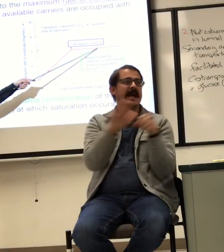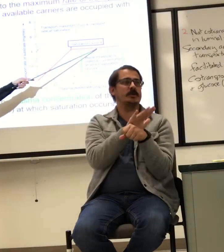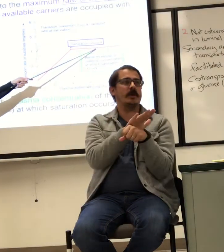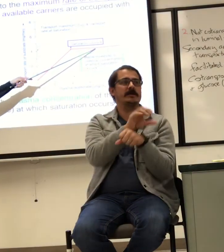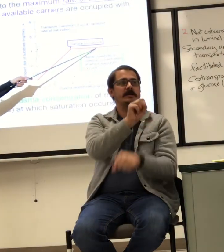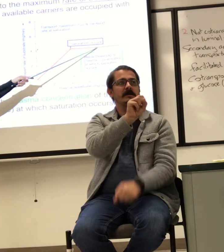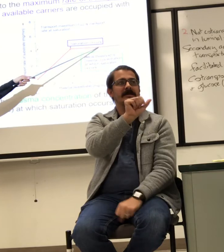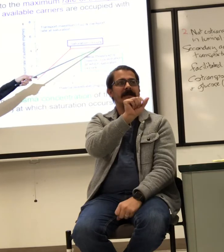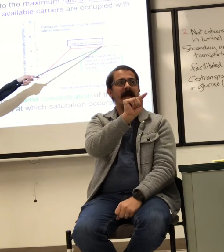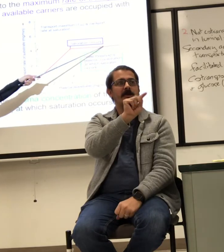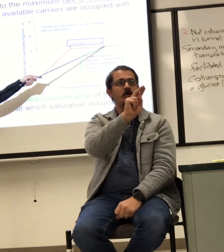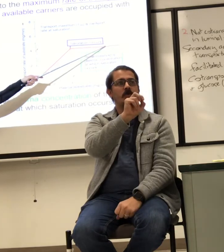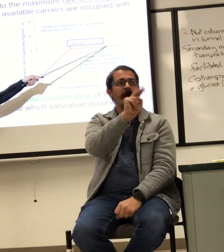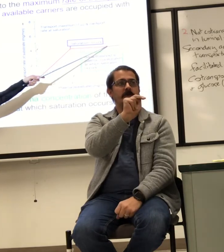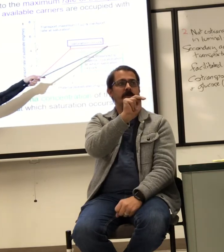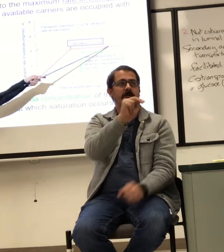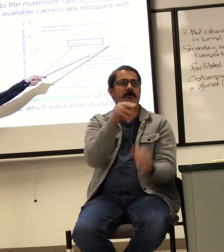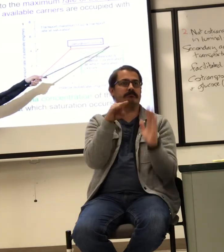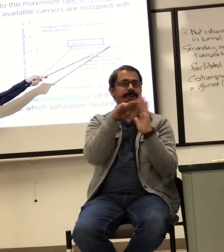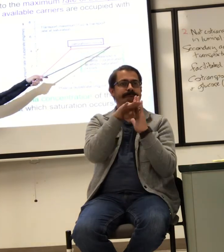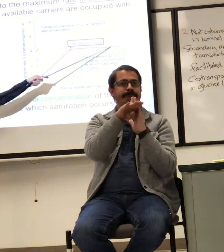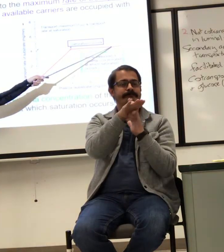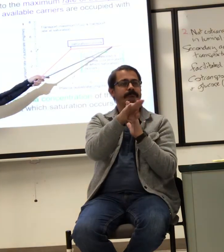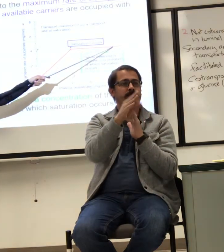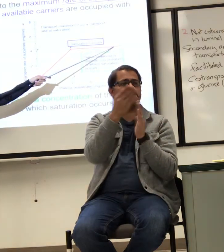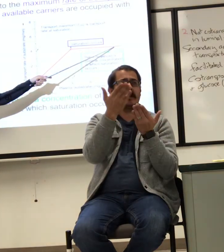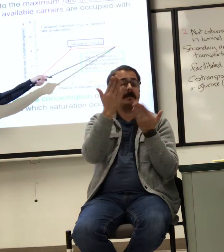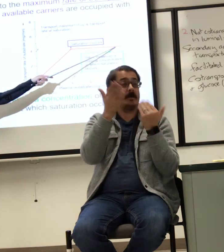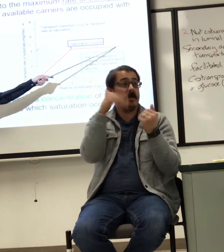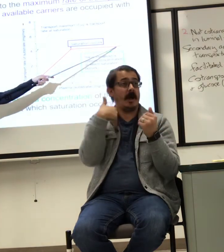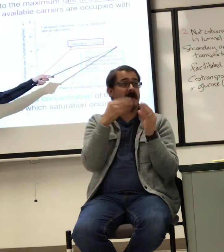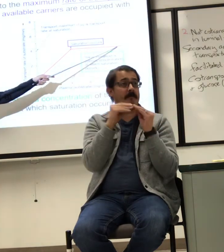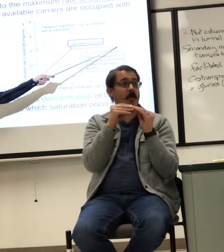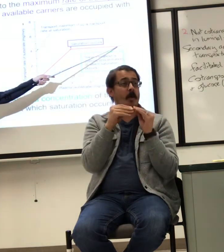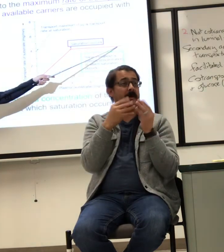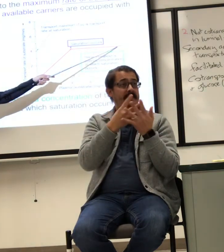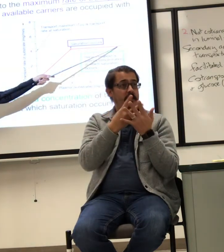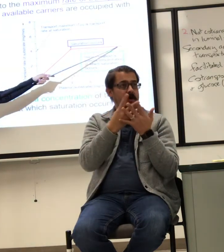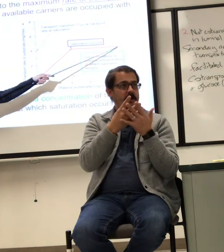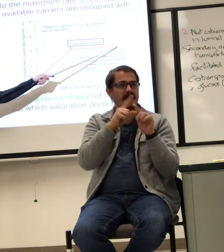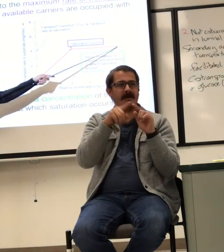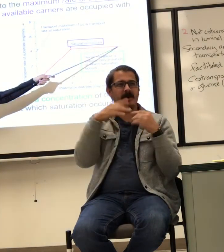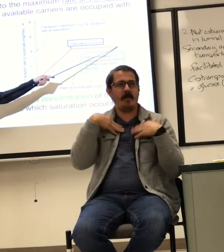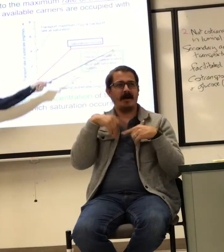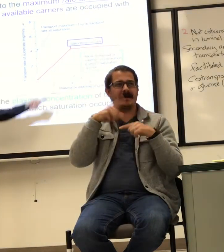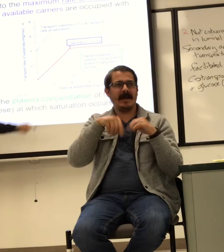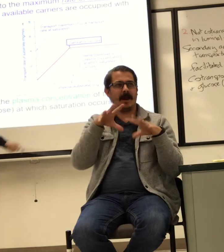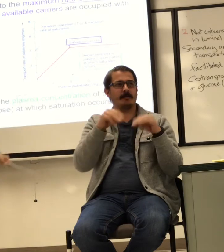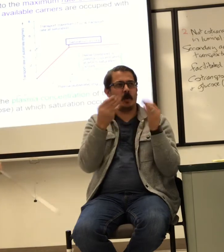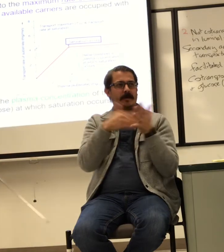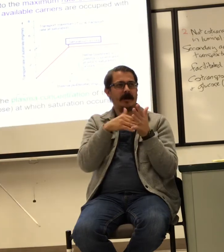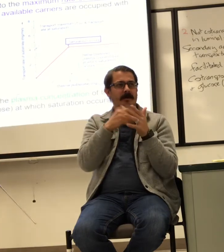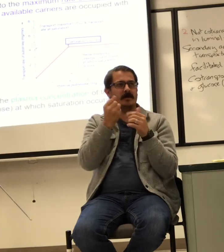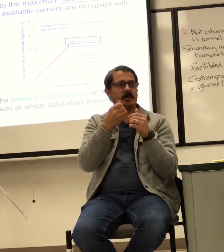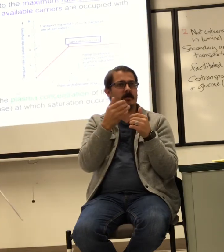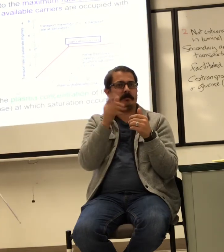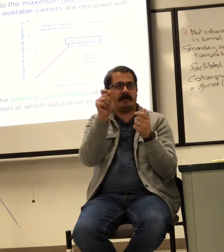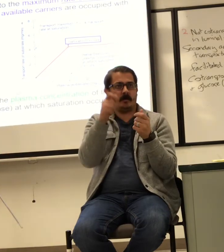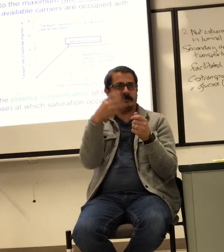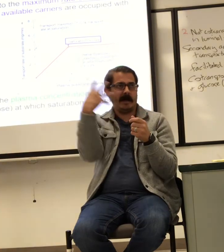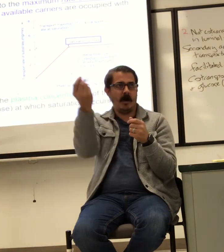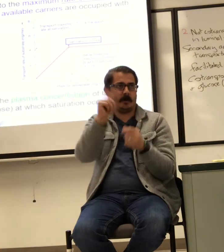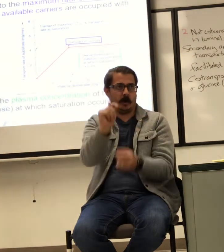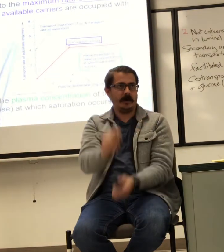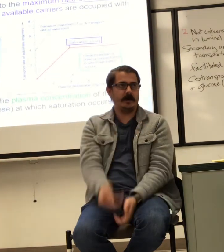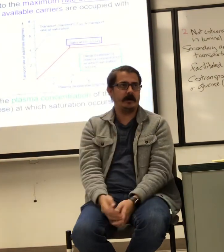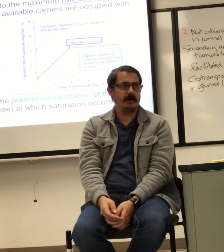And even though you may have more being filtered, you can't reabsorb it all. So therefore, it's going to be lost in the urine.